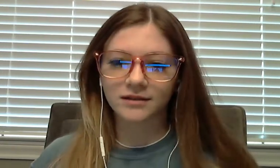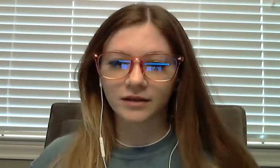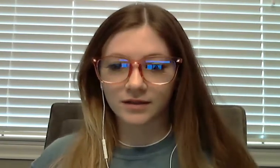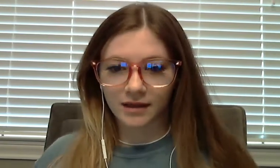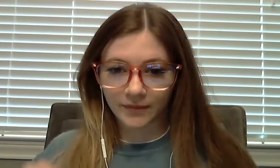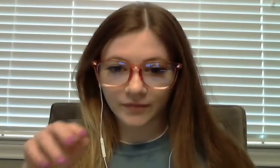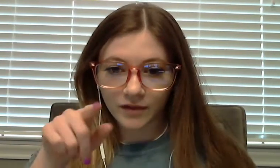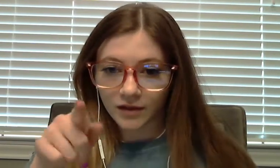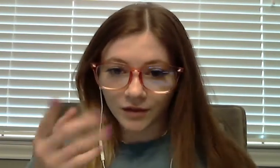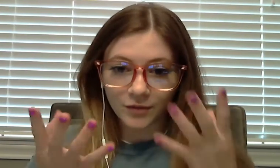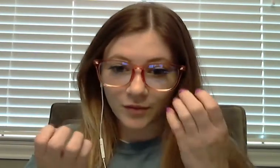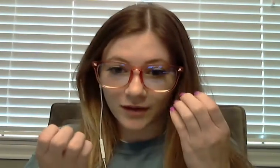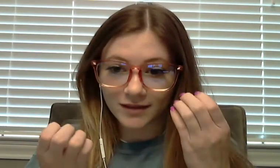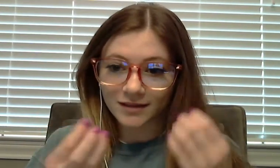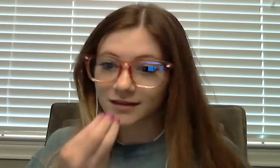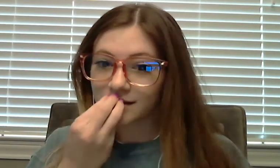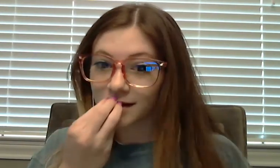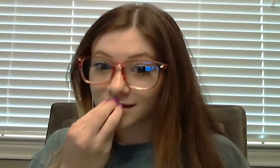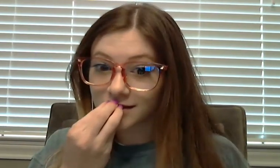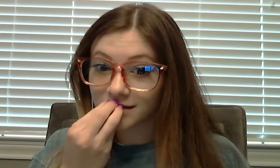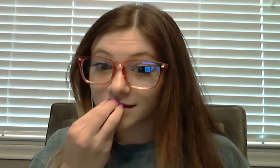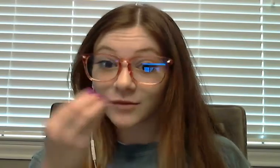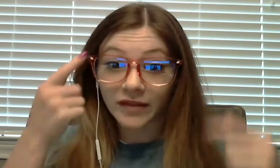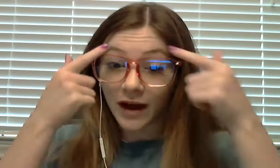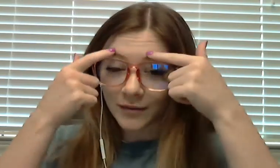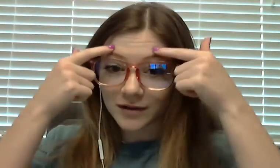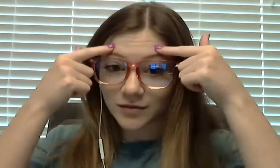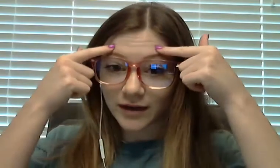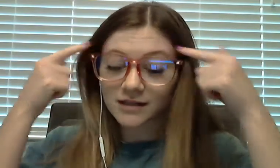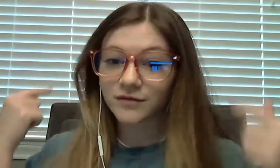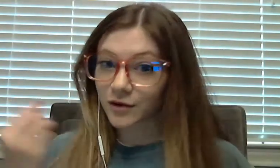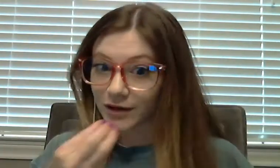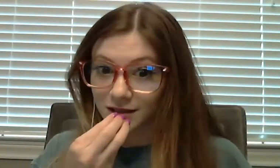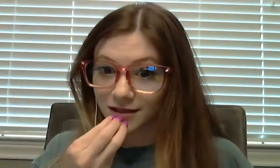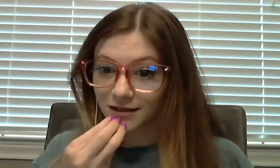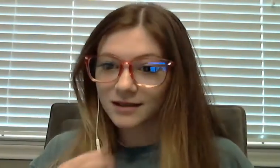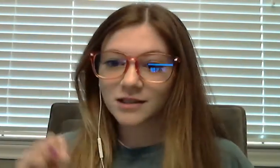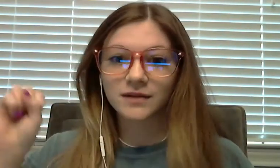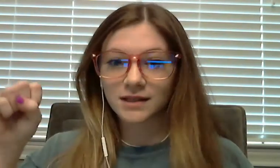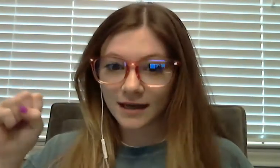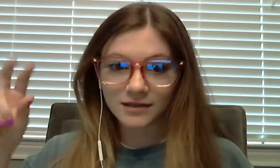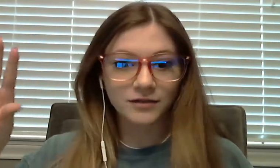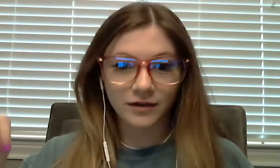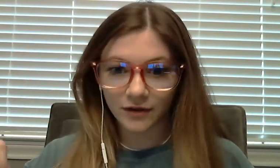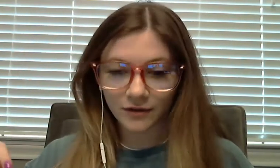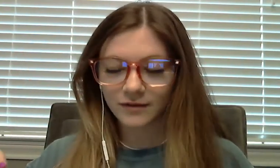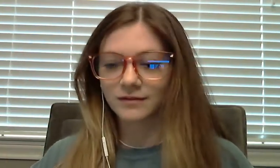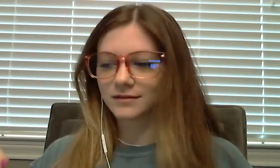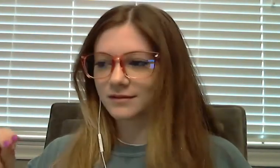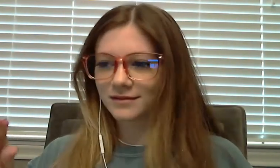You say, you want lunch? With eyebrows raised for a question. So if it's a yes or a no.